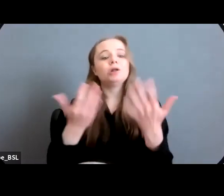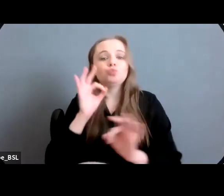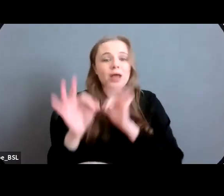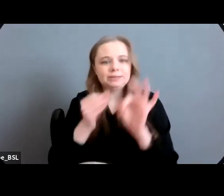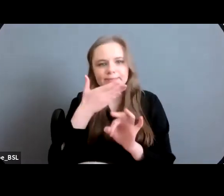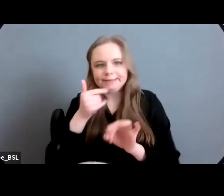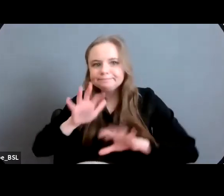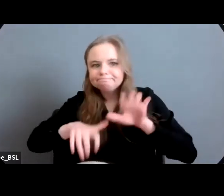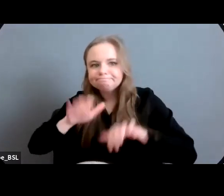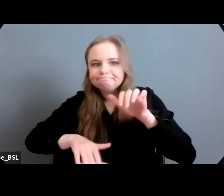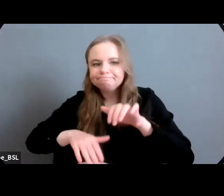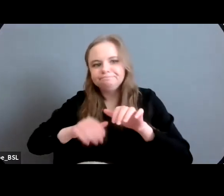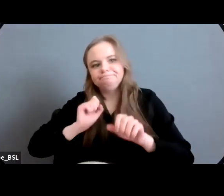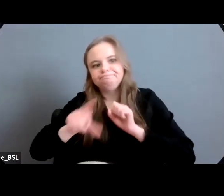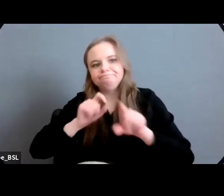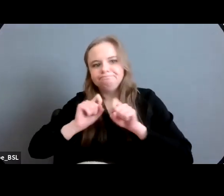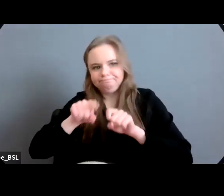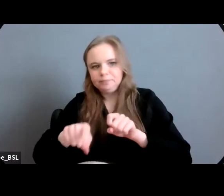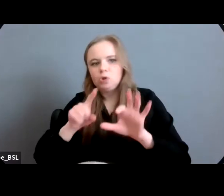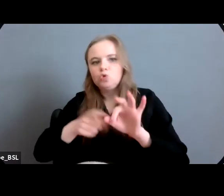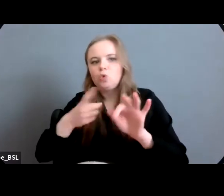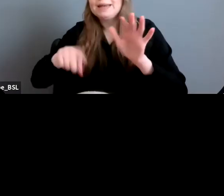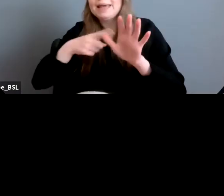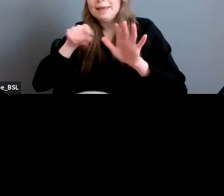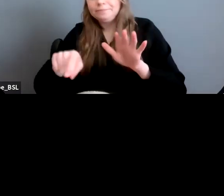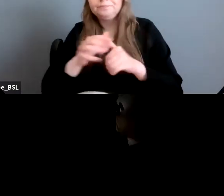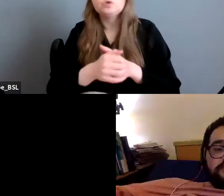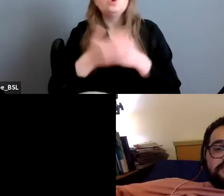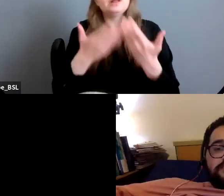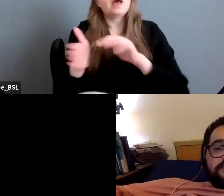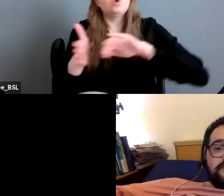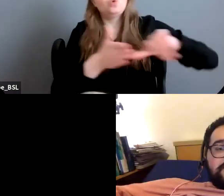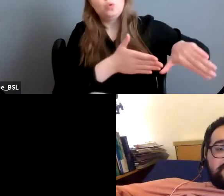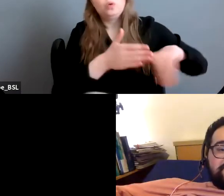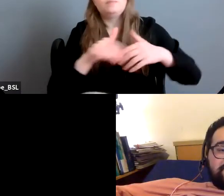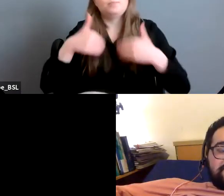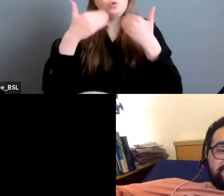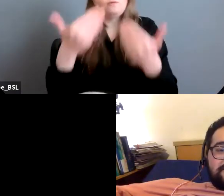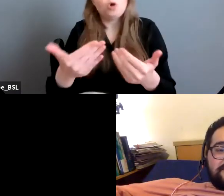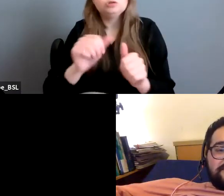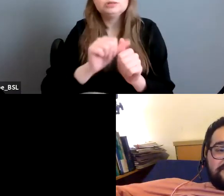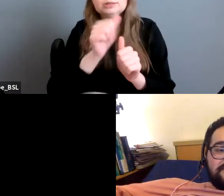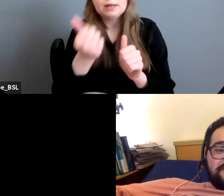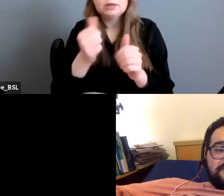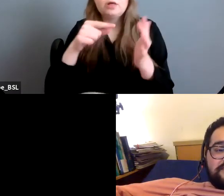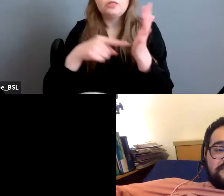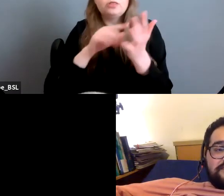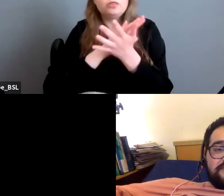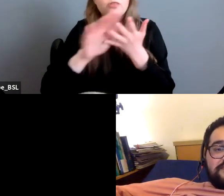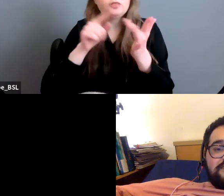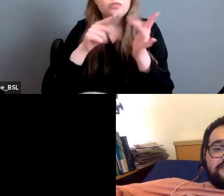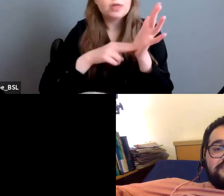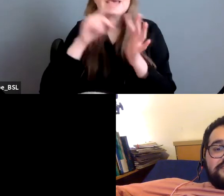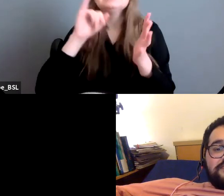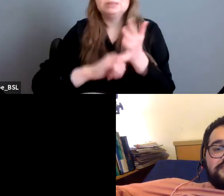it in the Q&A. We're now going to move on to hear from Finis. I will hand across to Finis himself